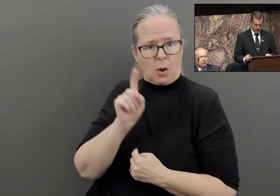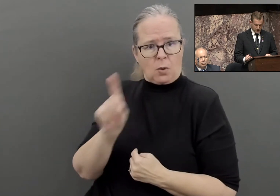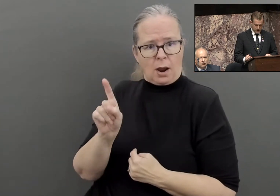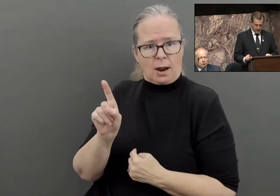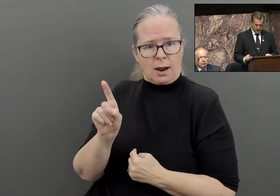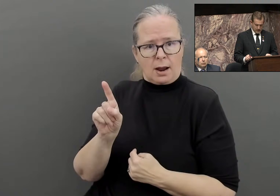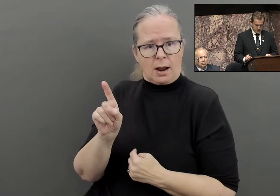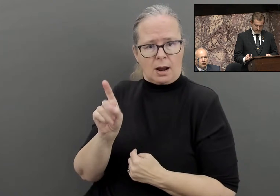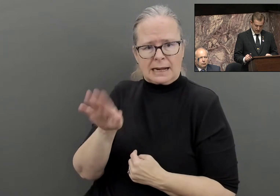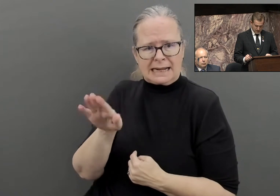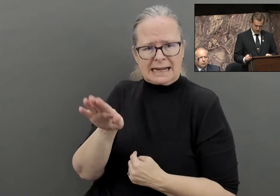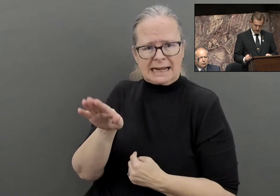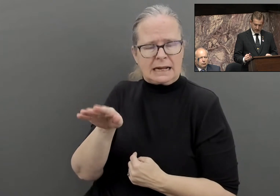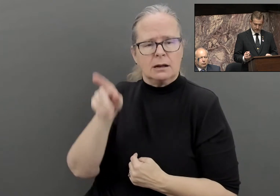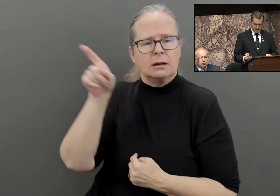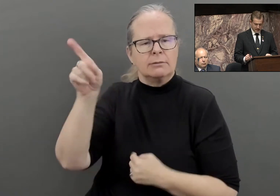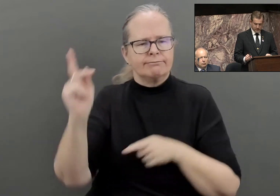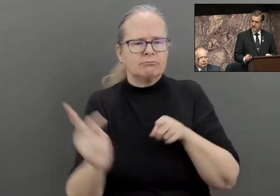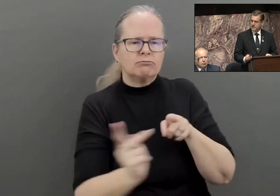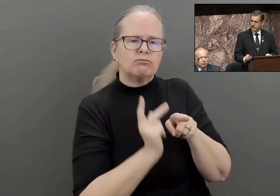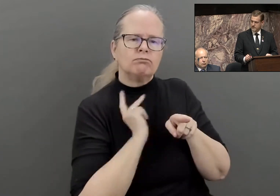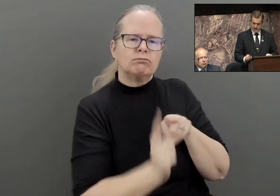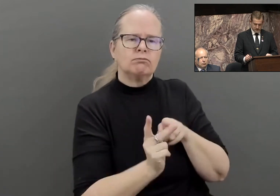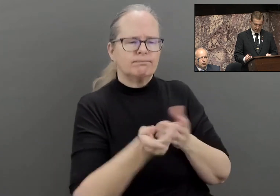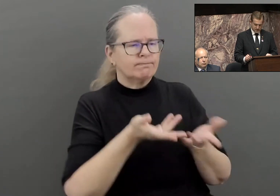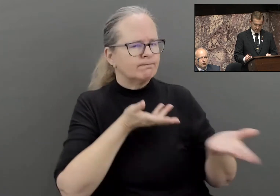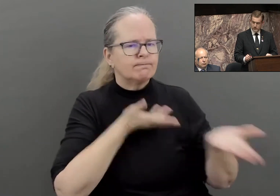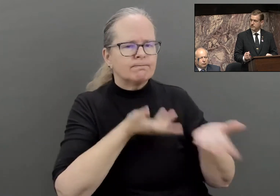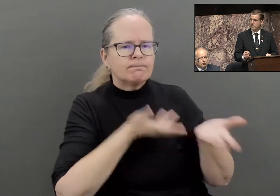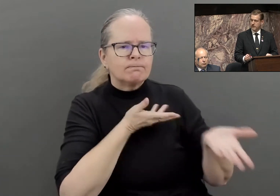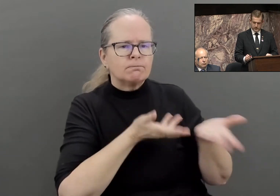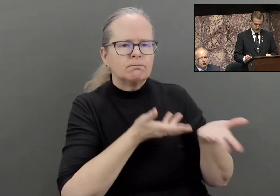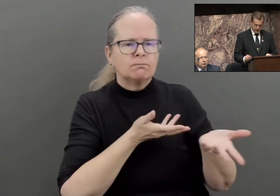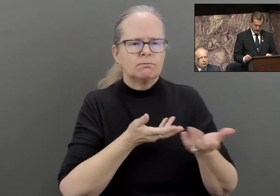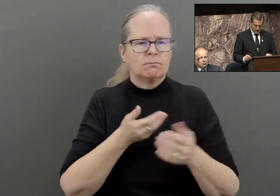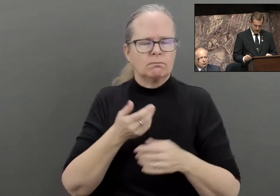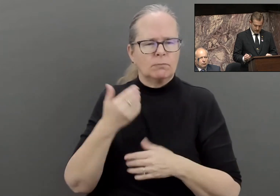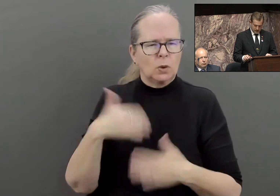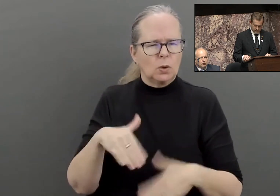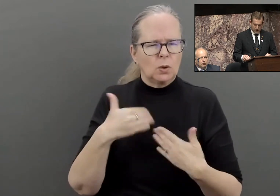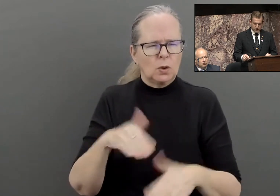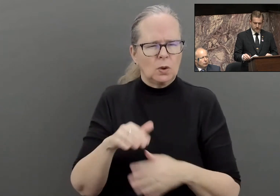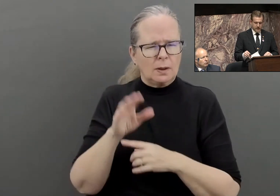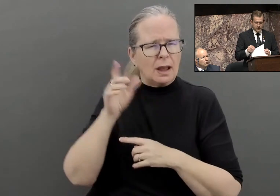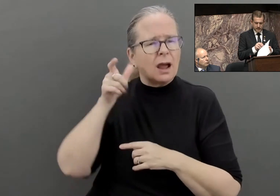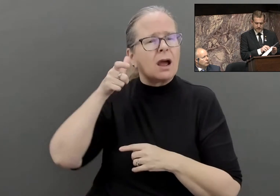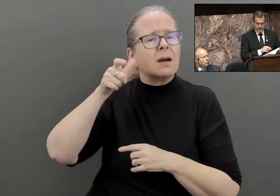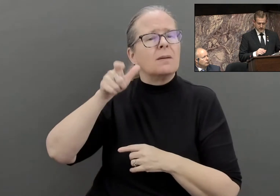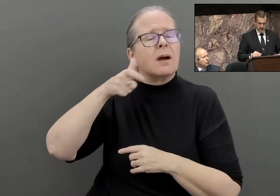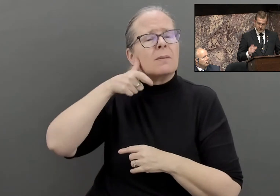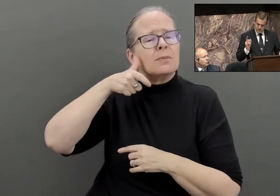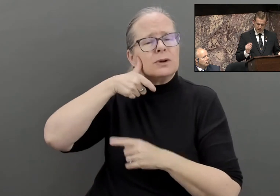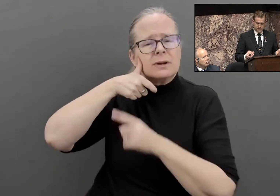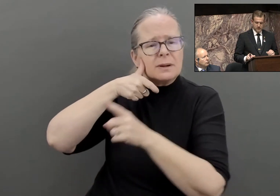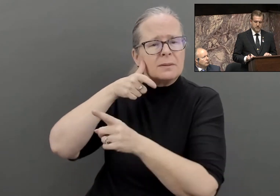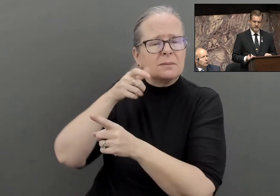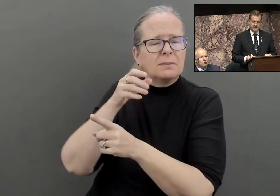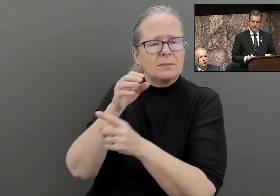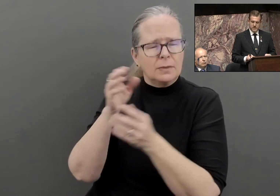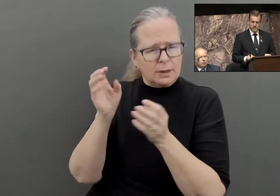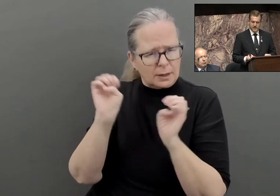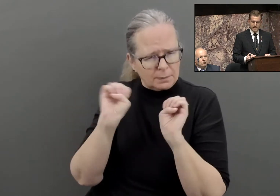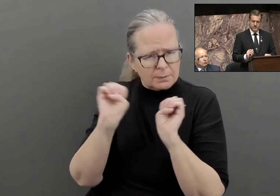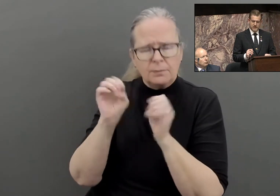Department dispatcher and the BC Ambulance Service dispatcher was remarkable. They were not only courteous and respectful, but